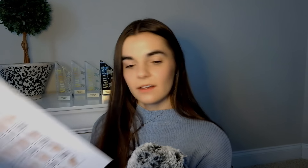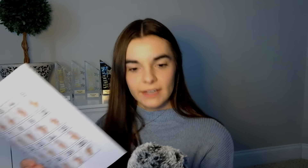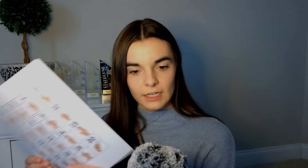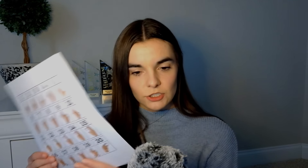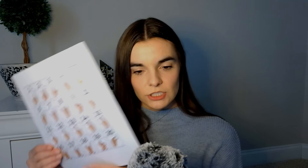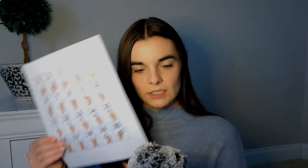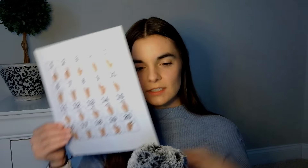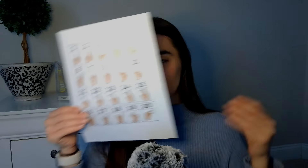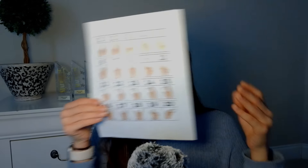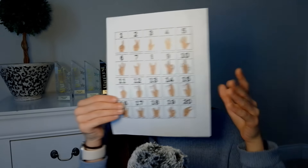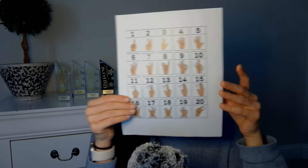a sheet with